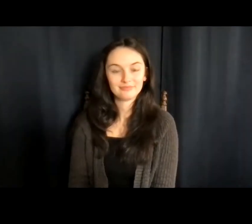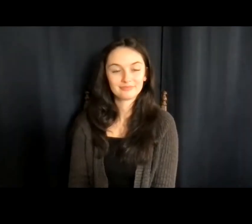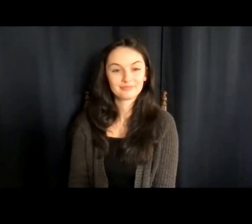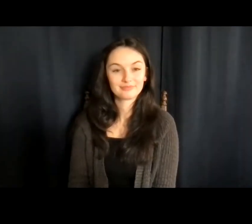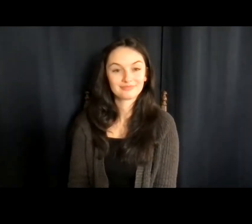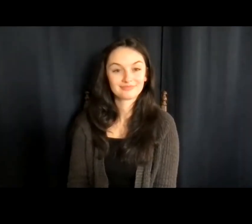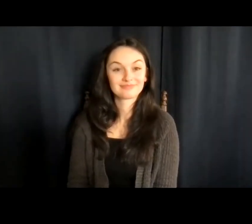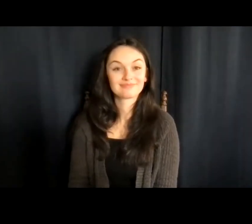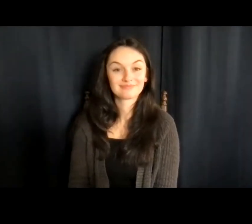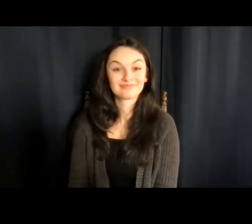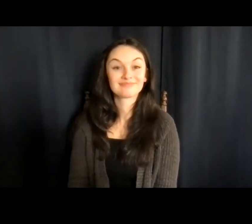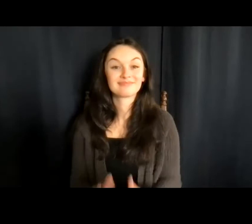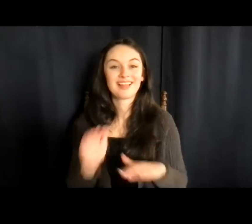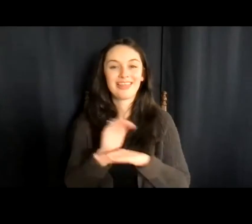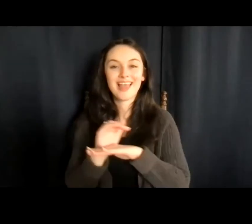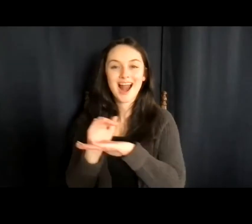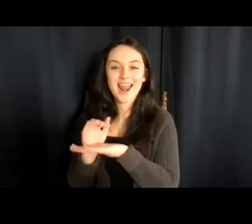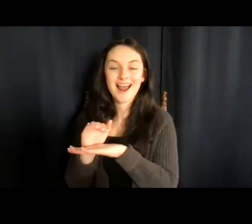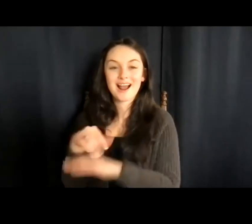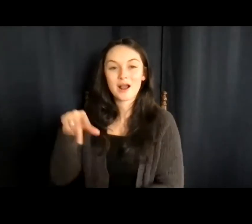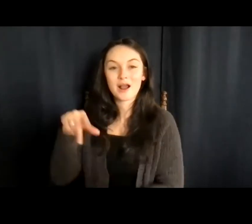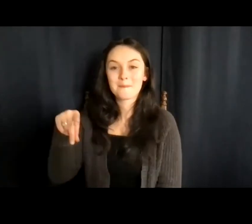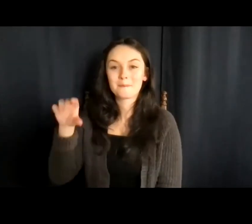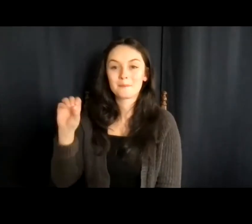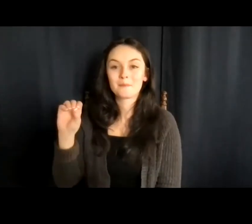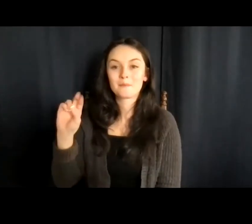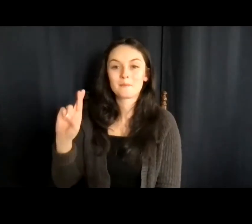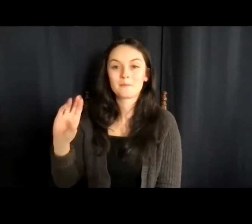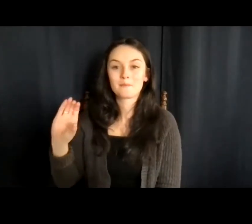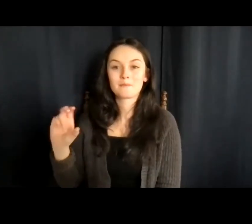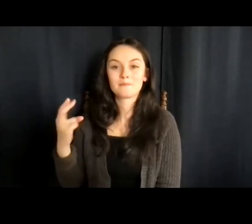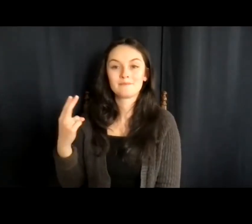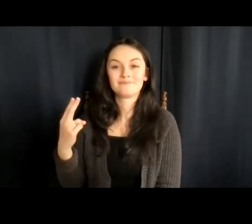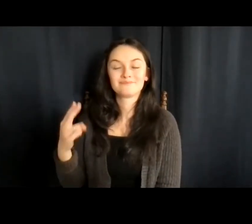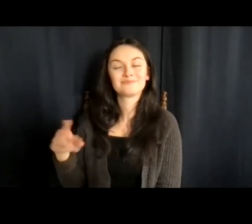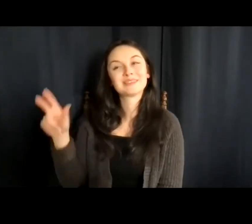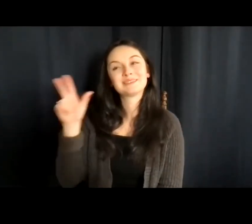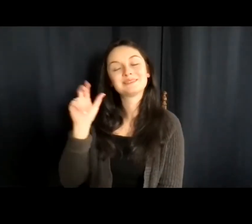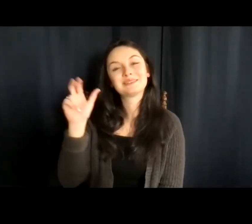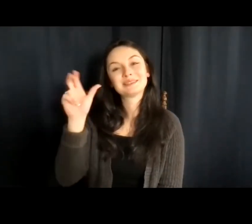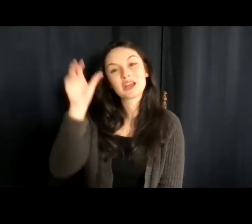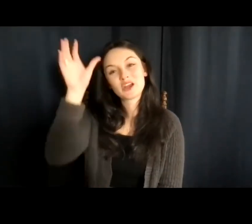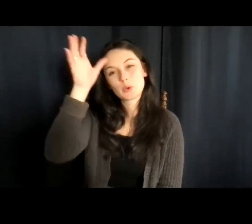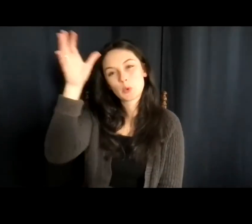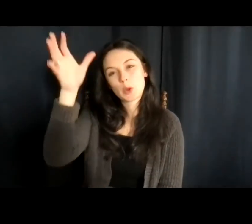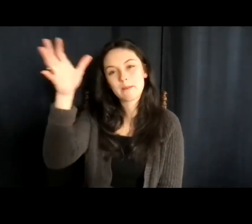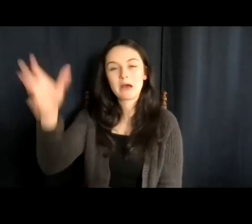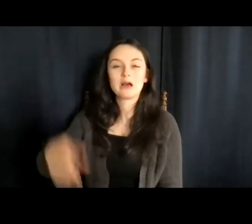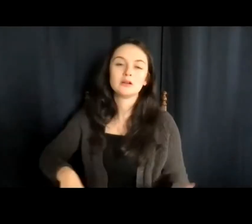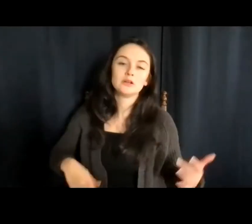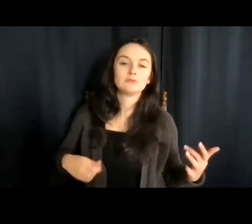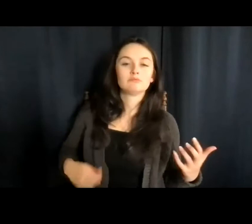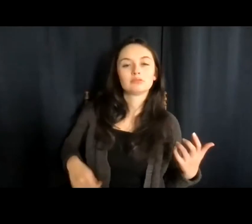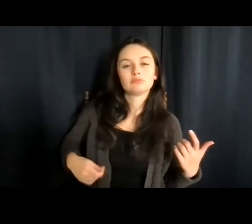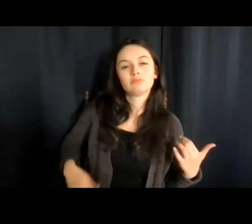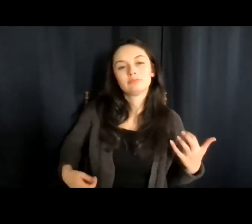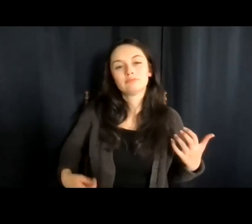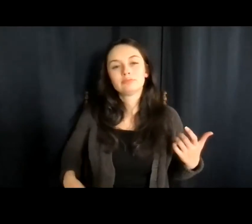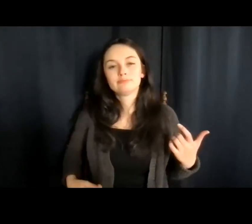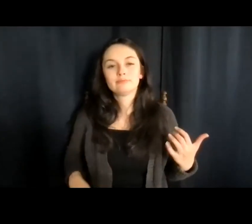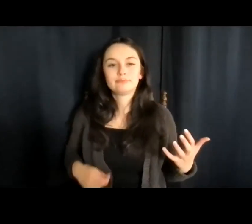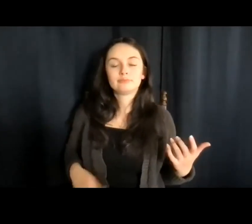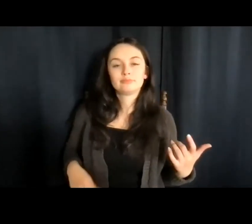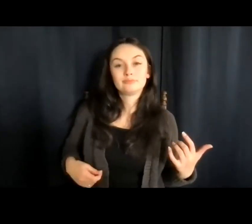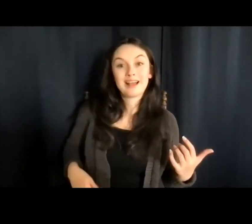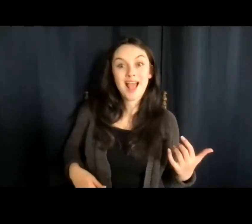That night on the porch, Melba listened to Grandpa John play his guitar, and this time she had her own music